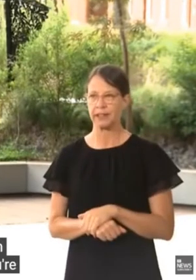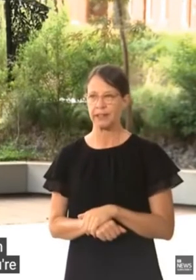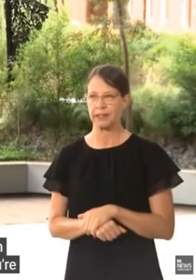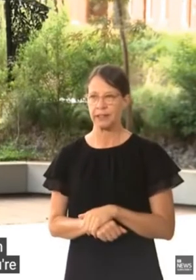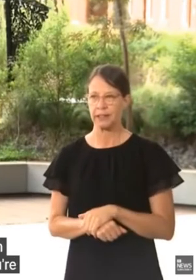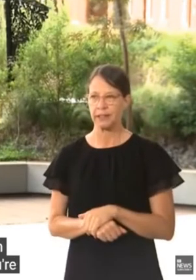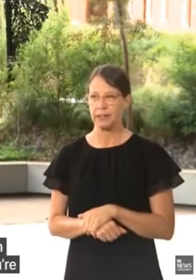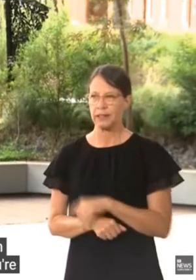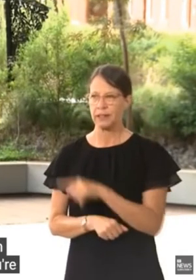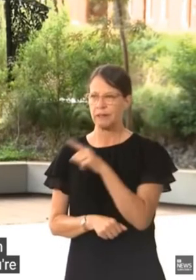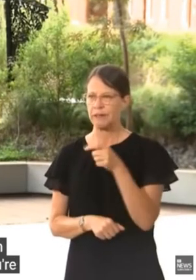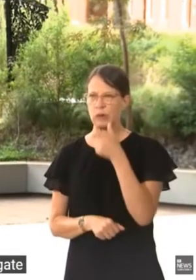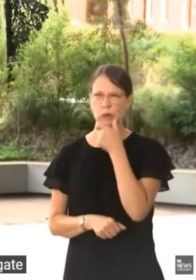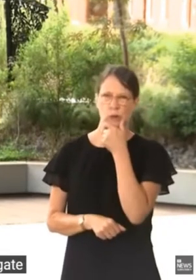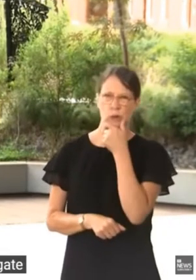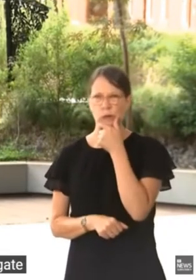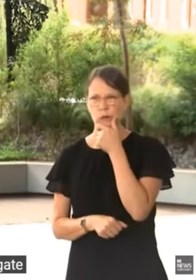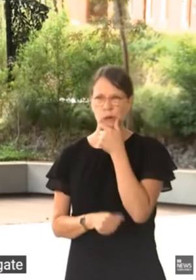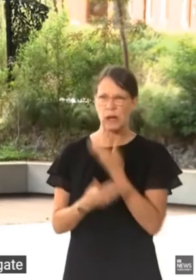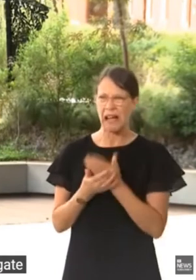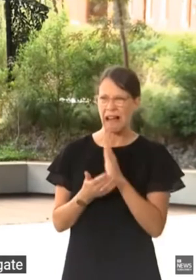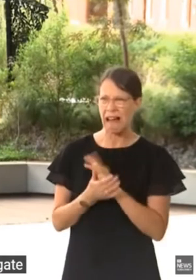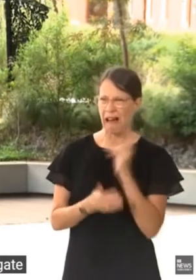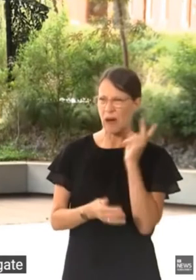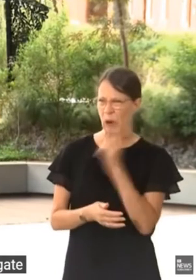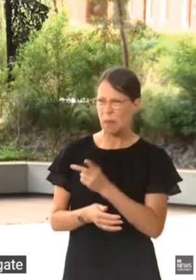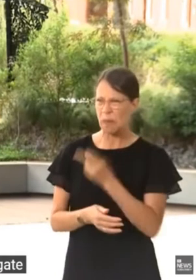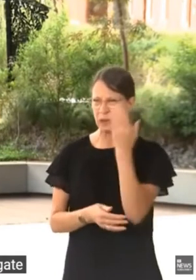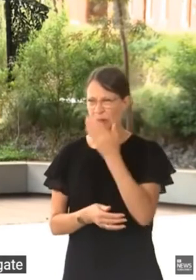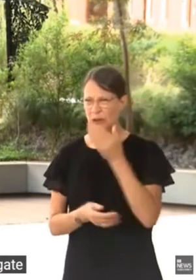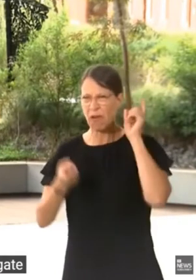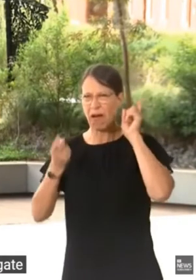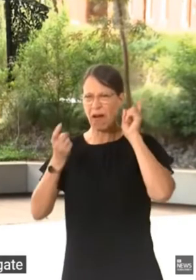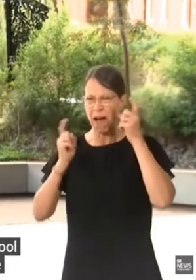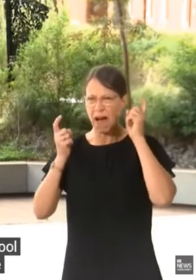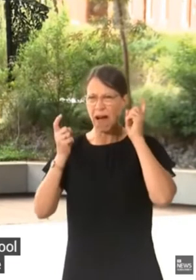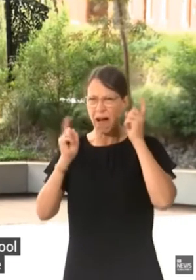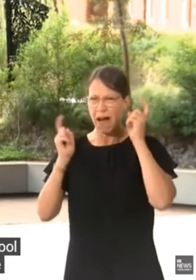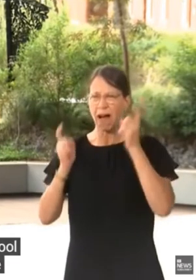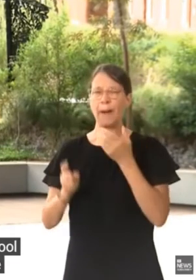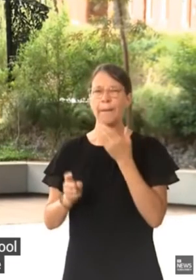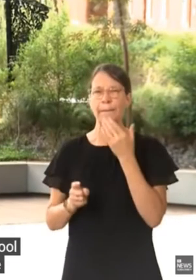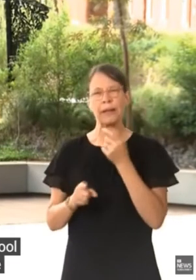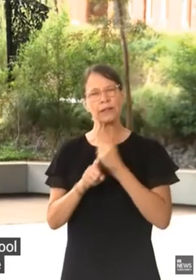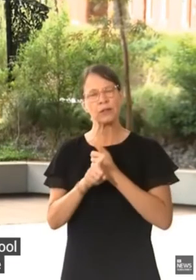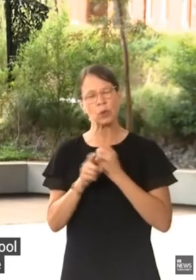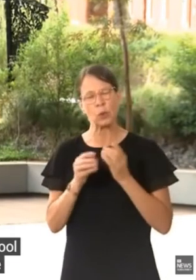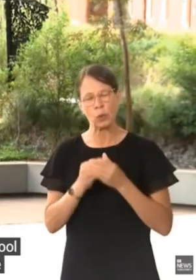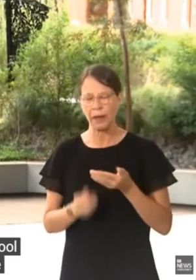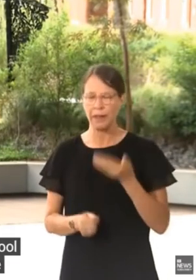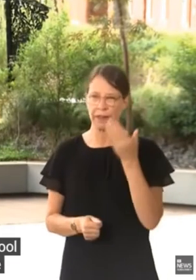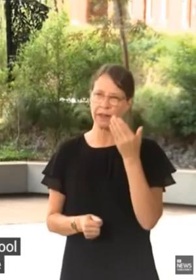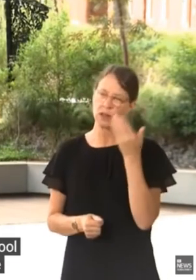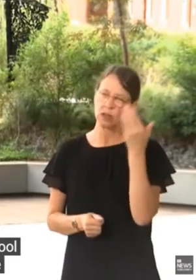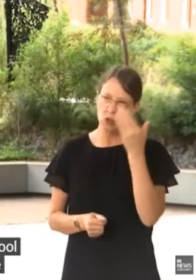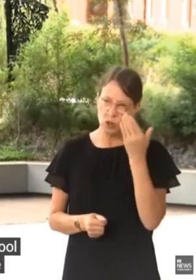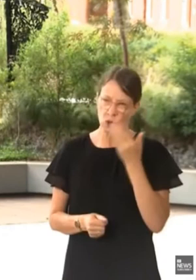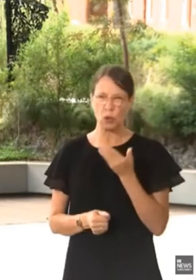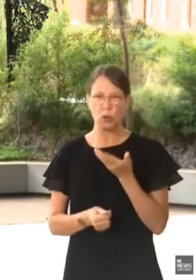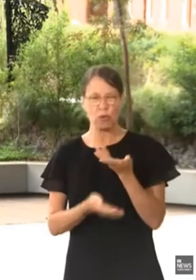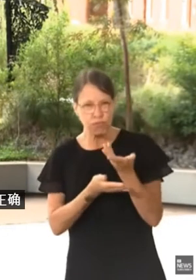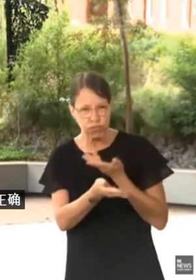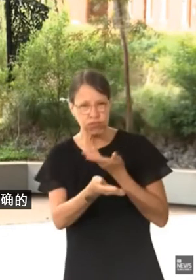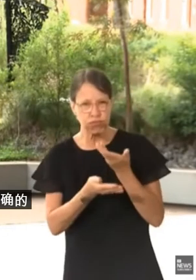concerned about how to navigate that process of a return to school, it's important to talk to the teachers and the school representatives. If